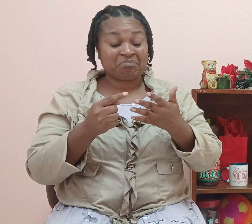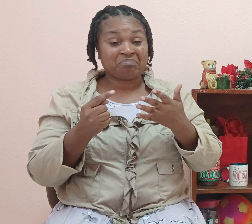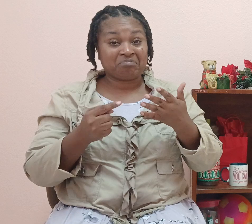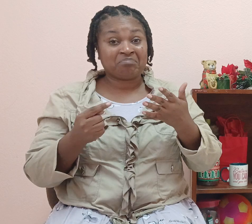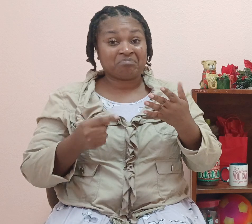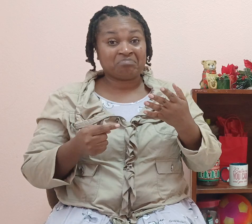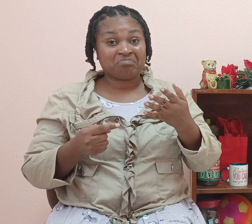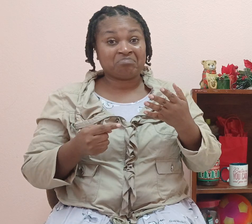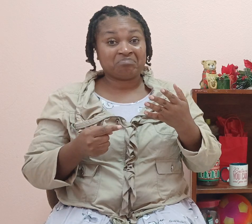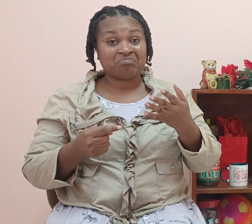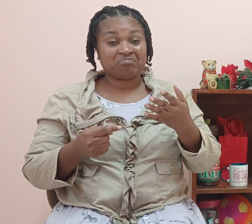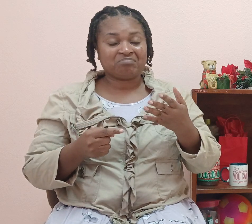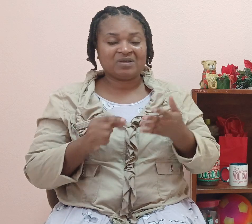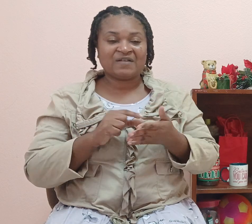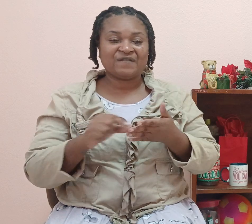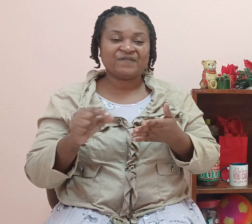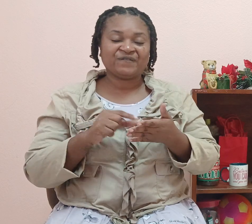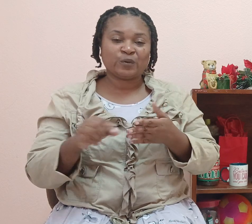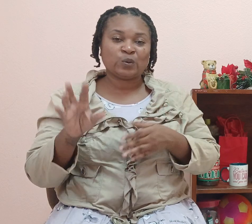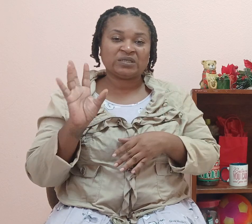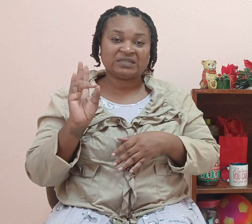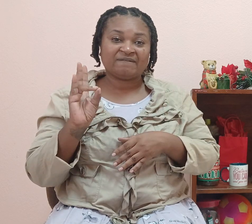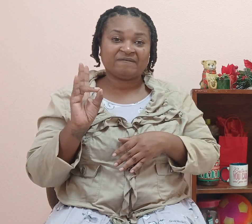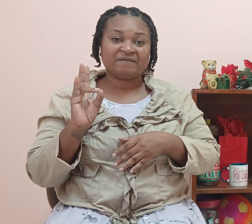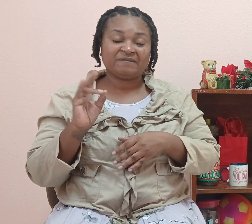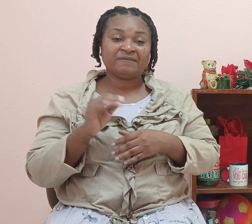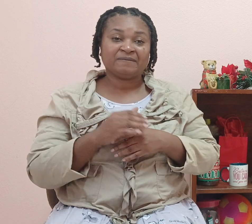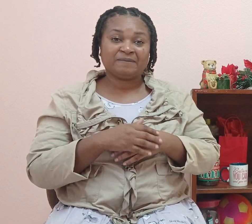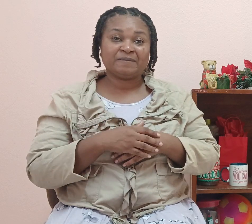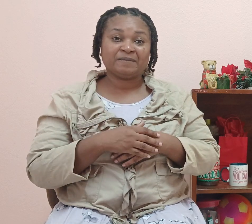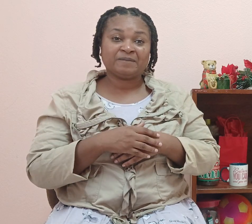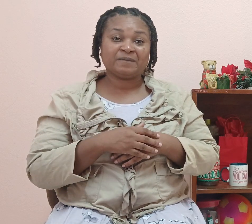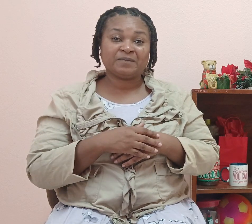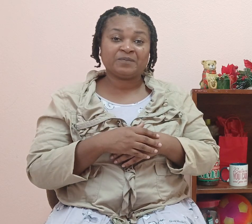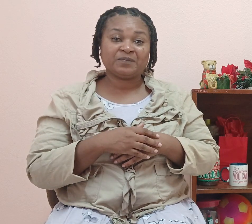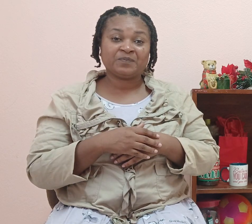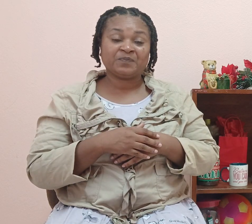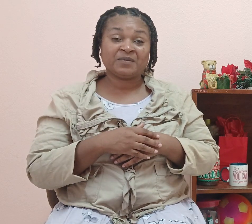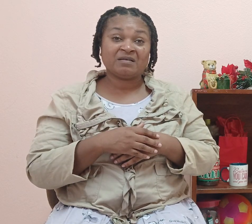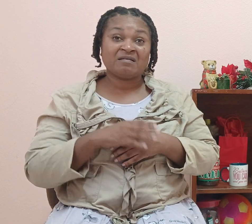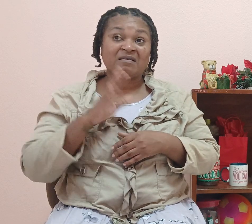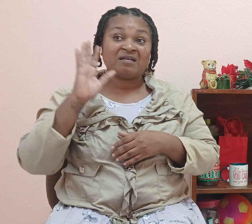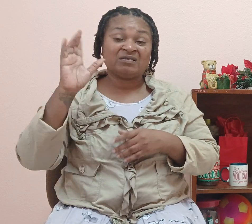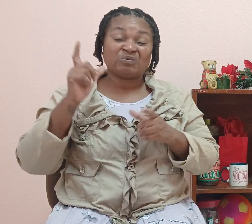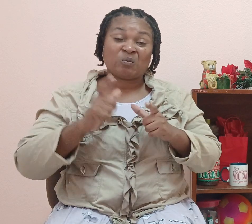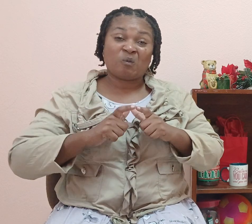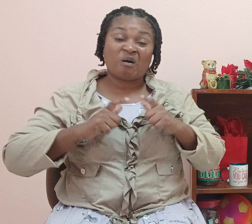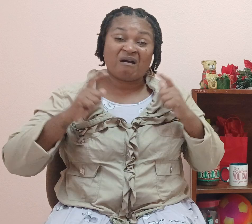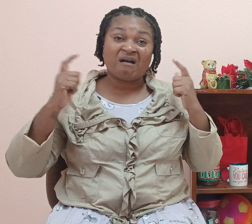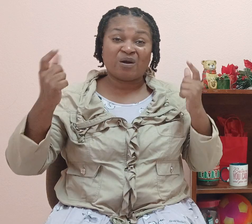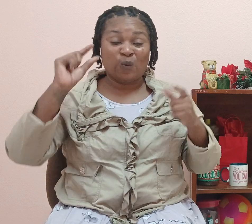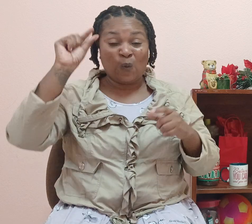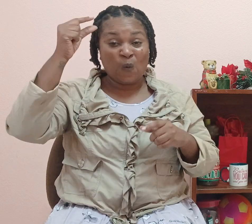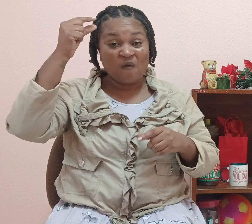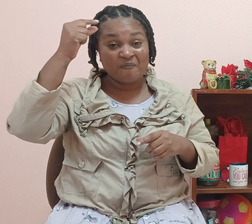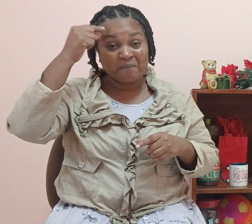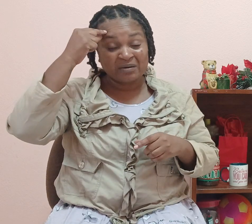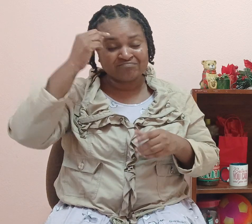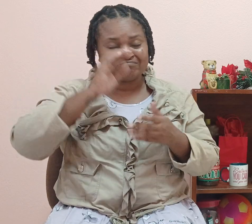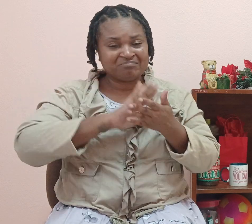Verse 7. Of the greatness of his government and peace, there will